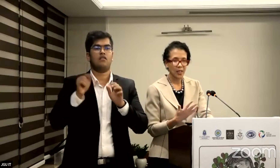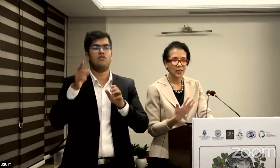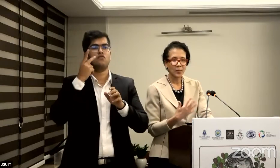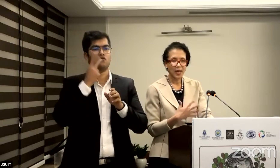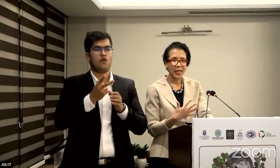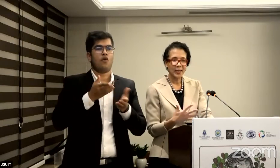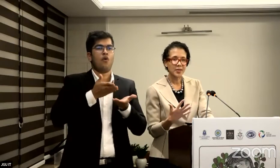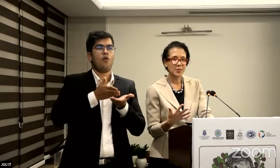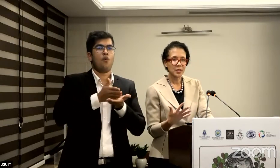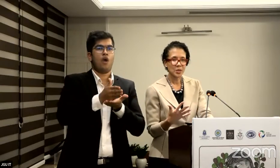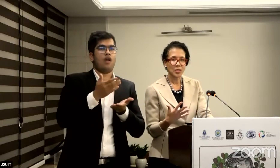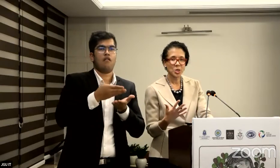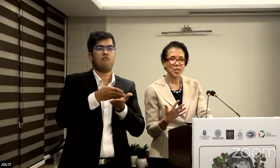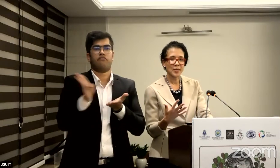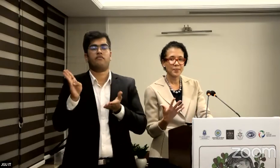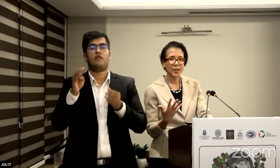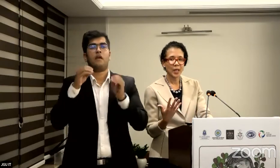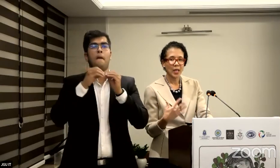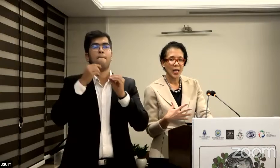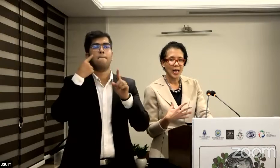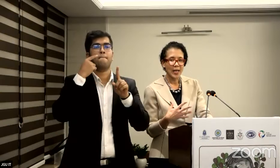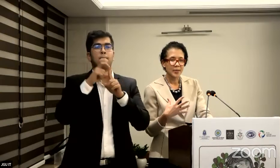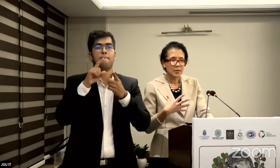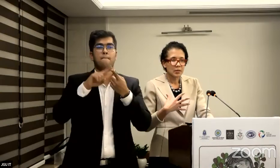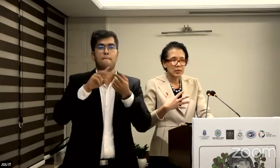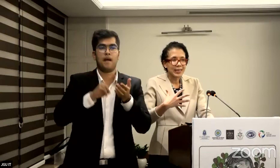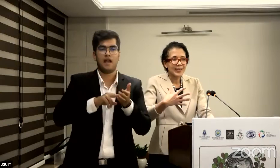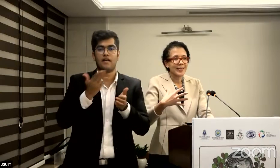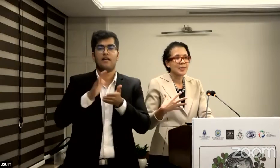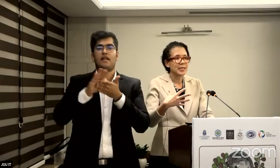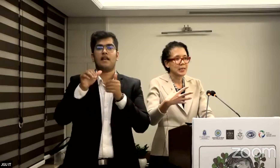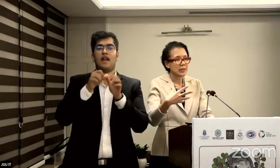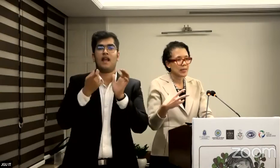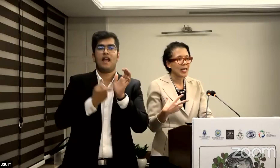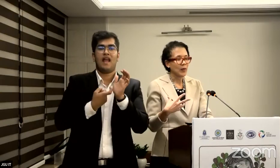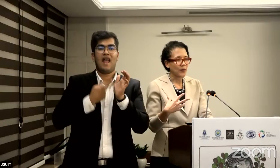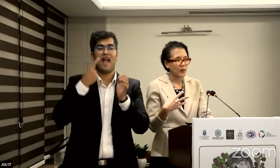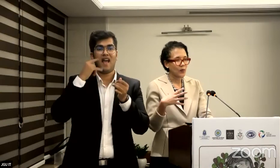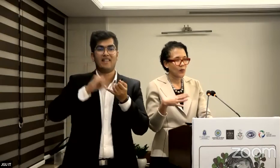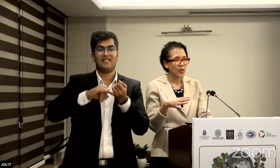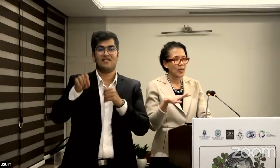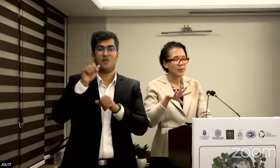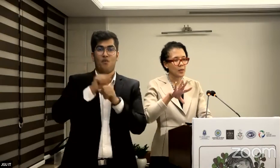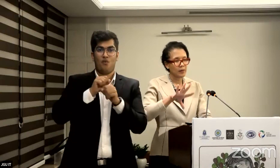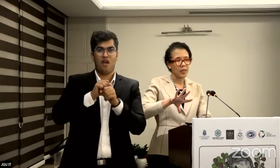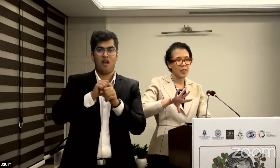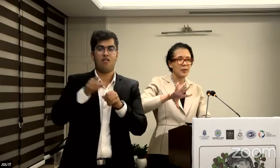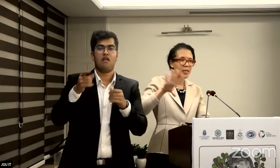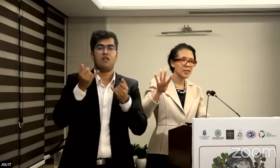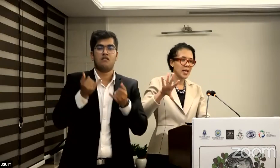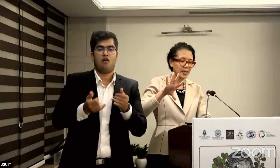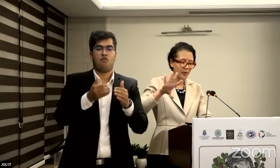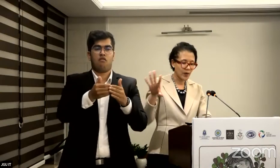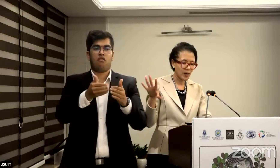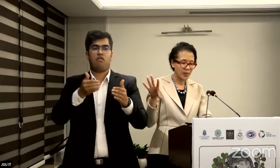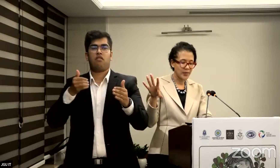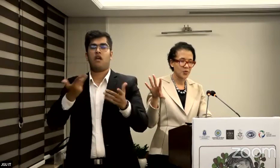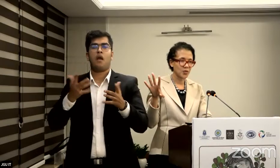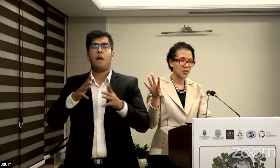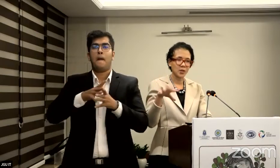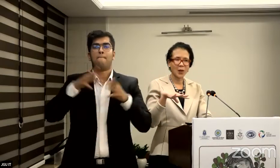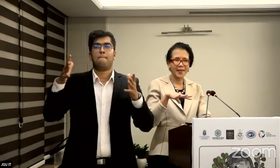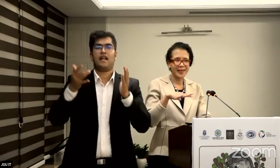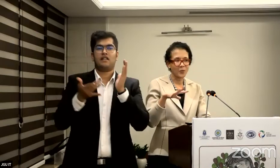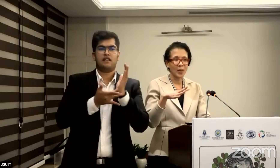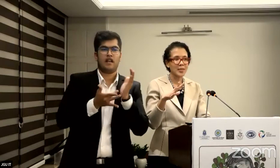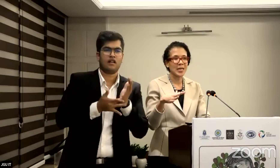track. The Biden-Harris administration has distanced itself from the big tech and pharma